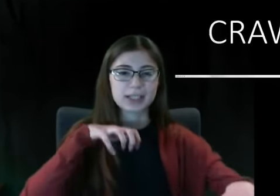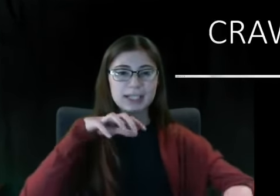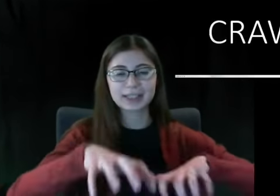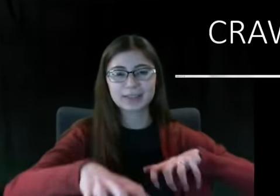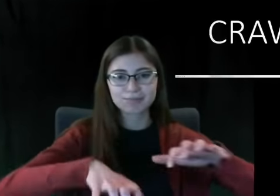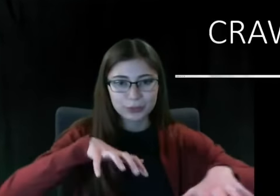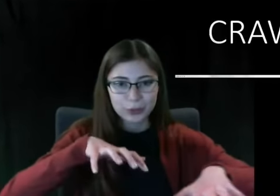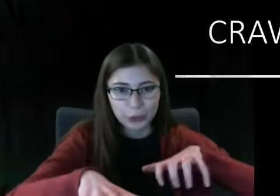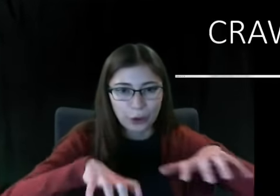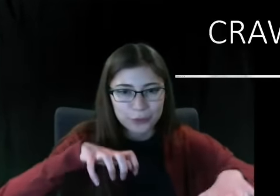alternatingly. Crawl.